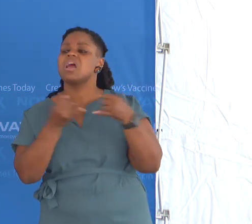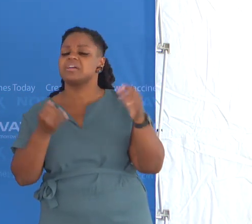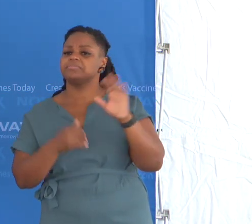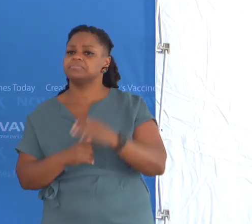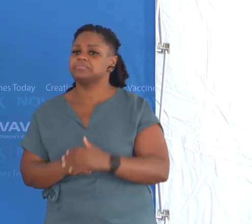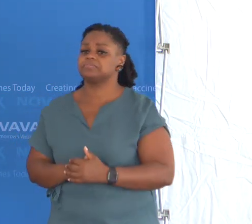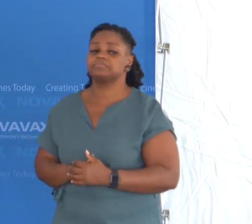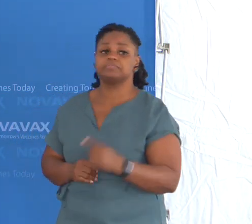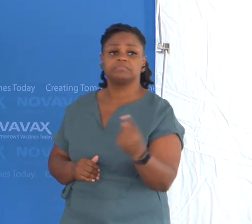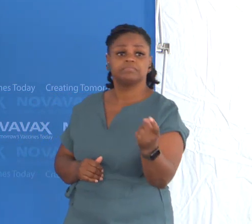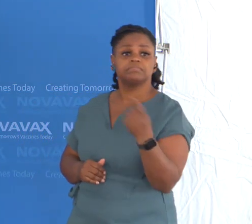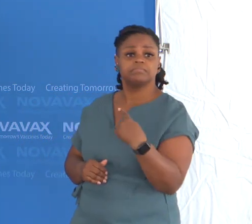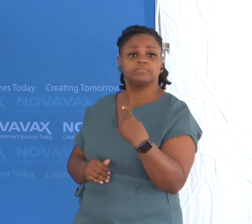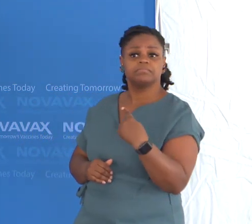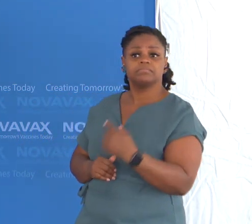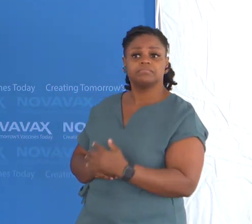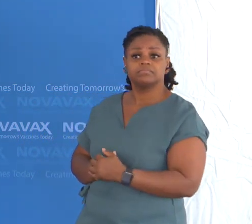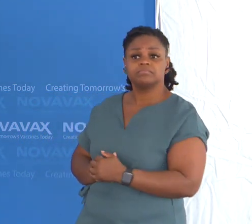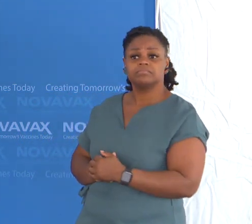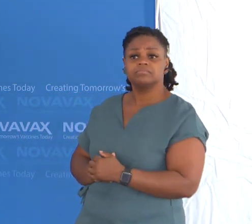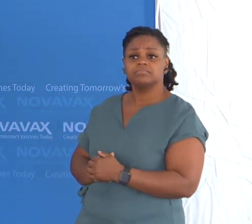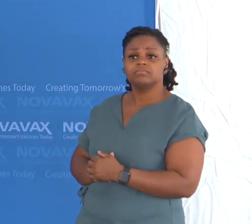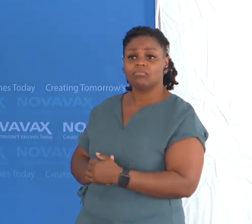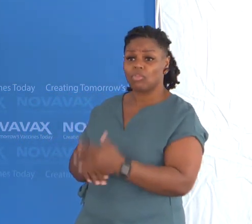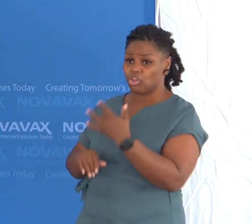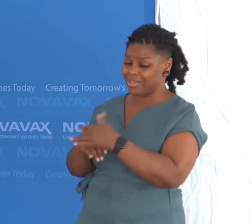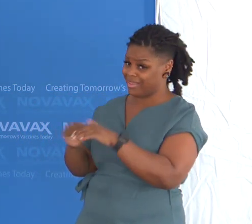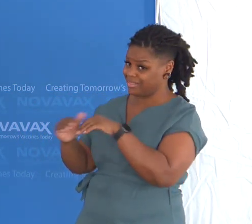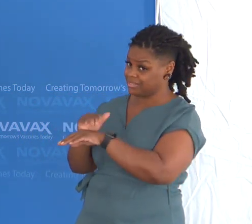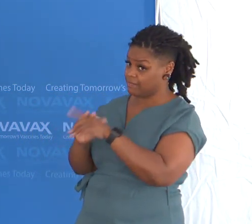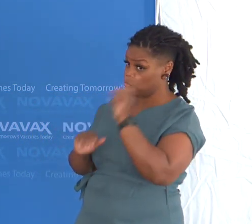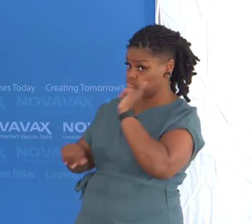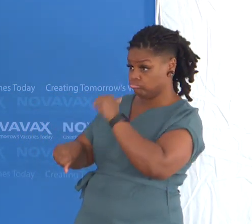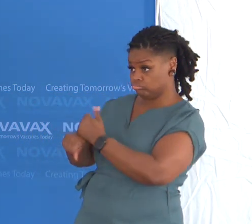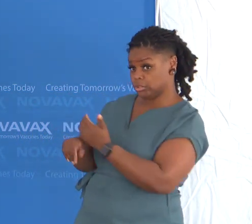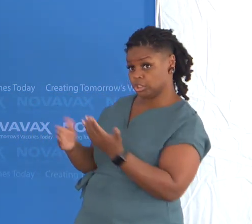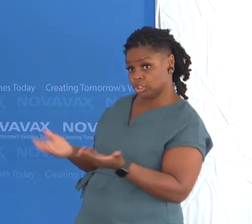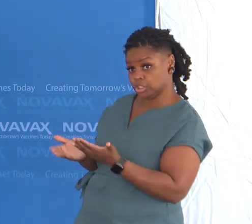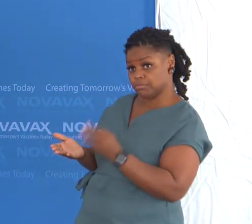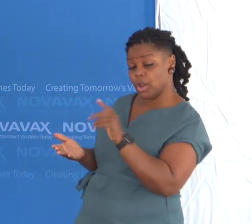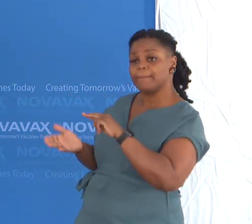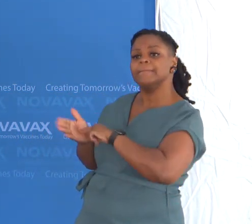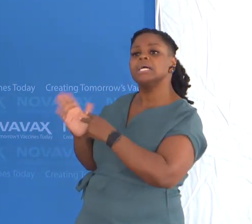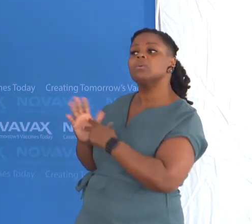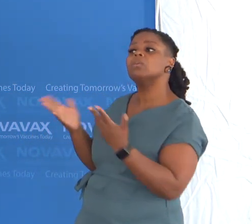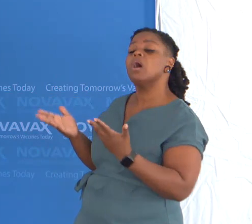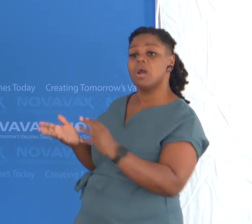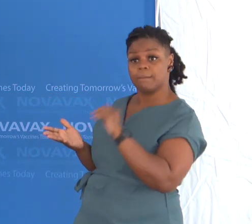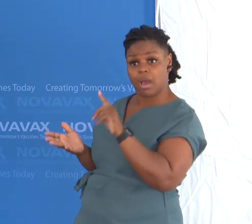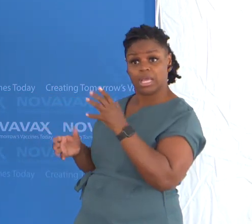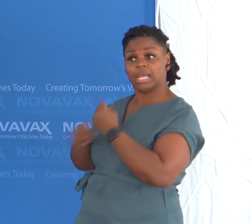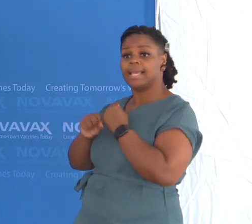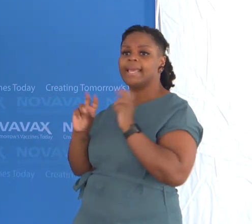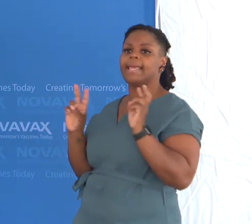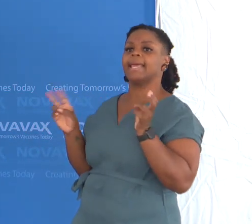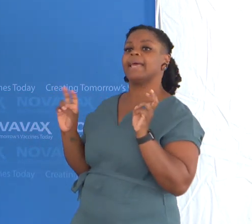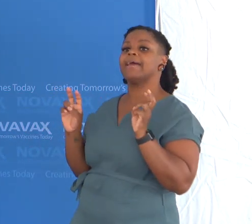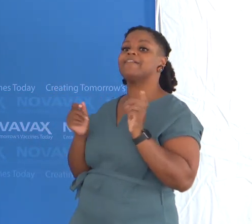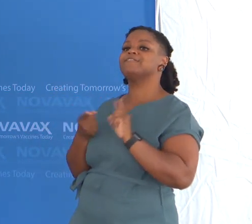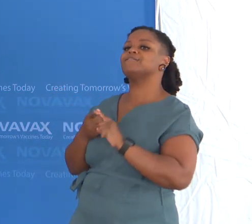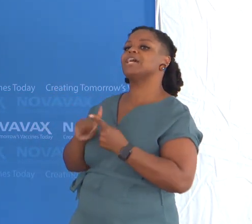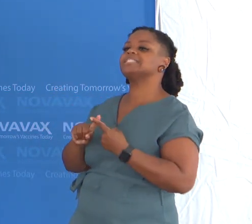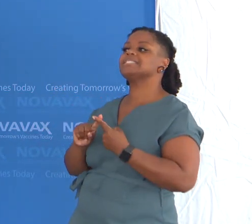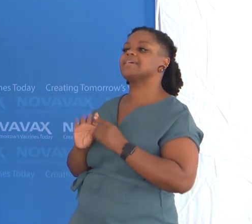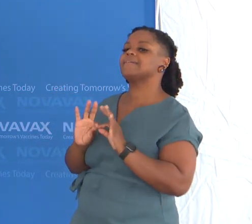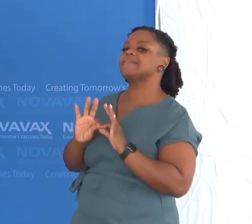Speaking of early access, since you're based in Maryland, does Maryland get like the friends and family first crack on that?